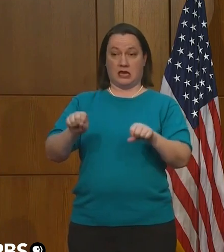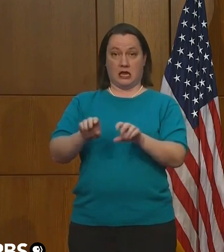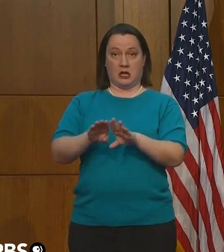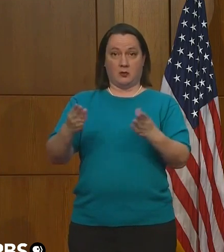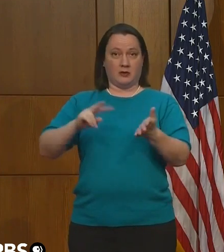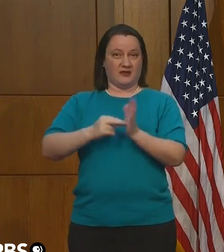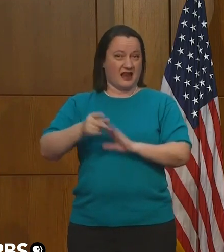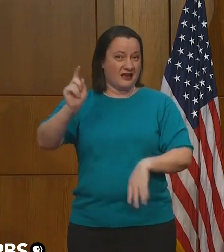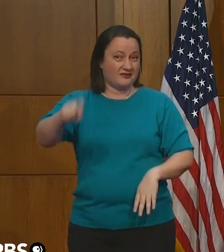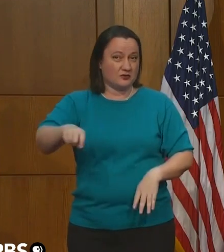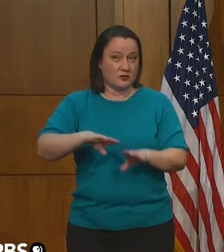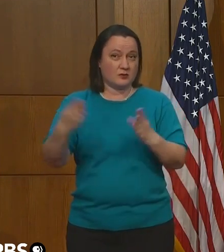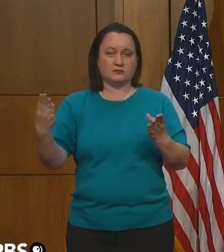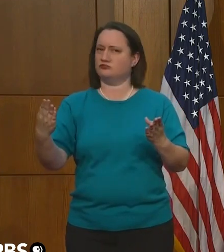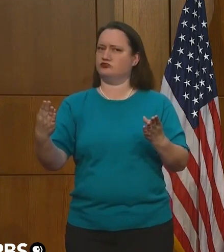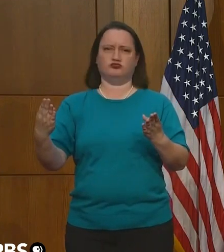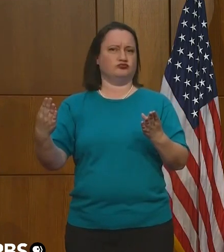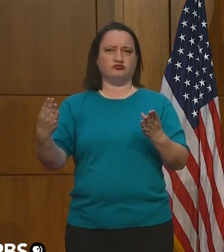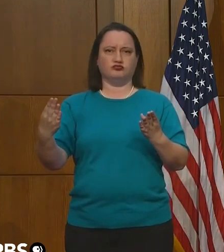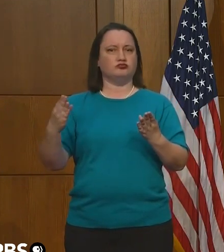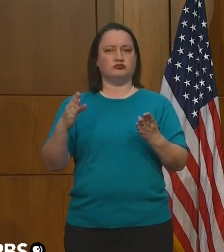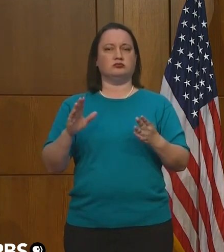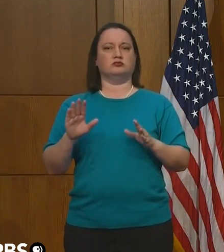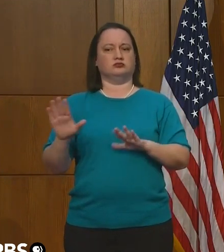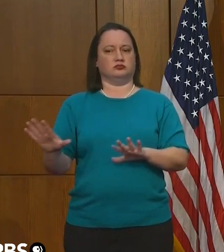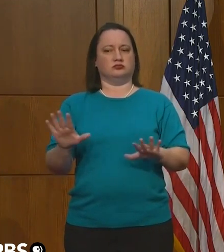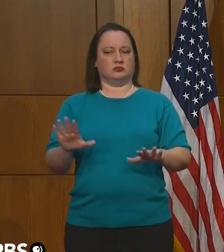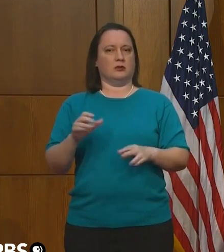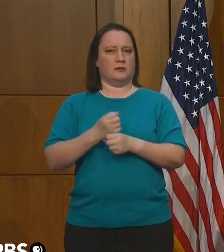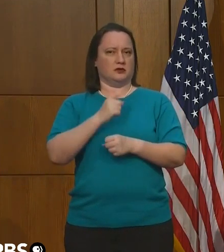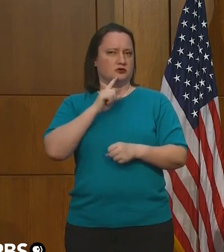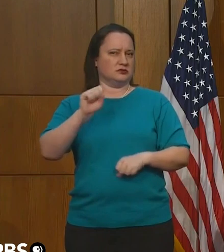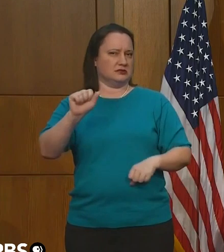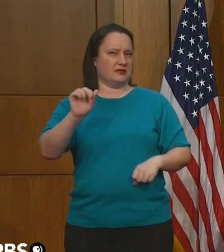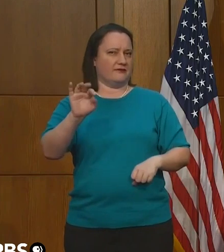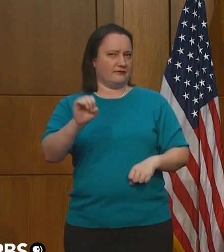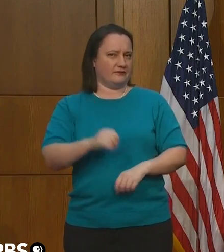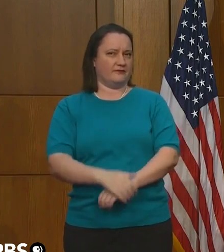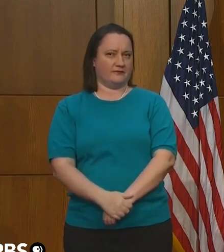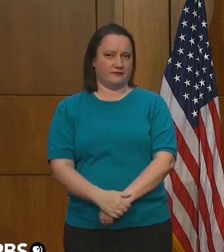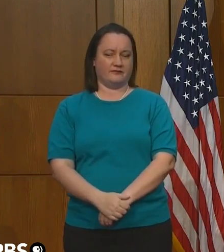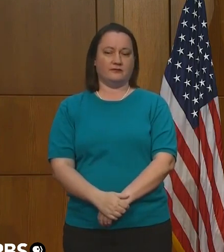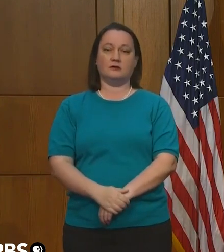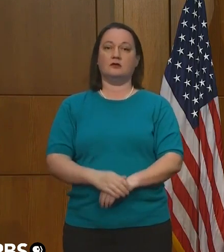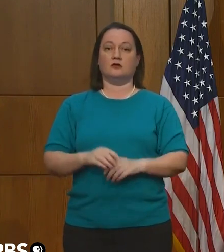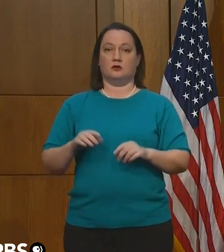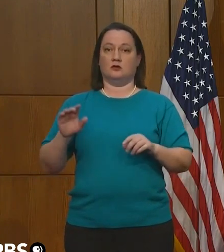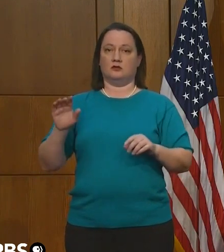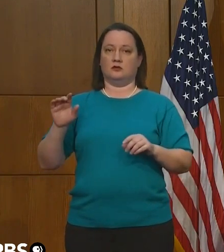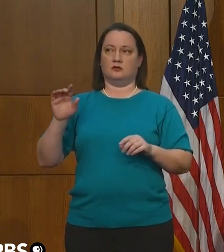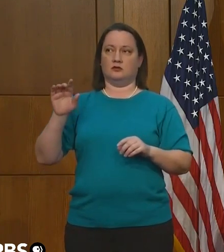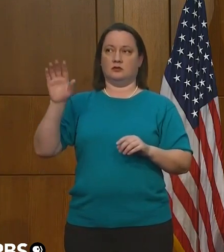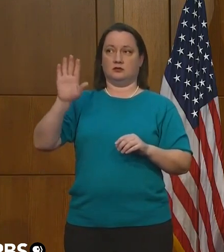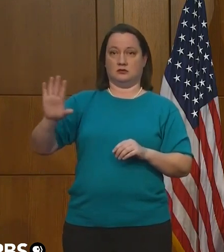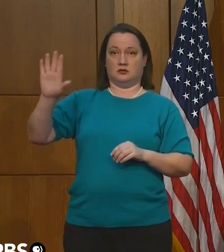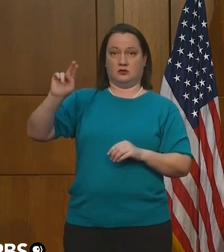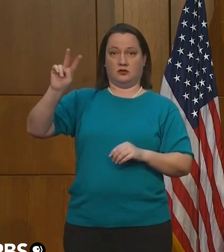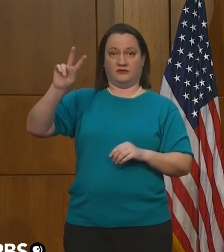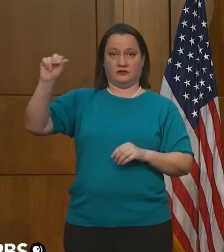that you have to open. As these localities enter phase one, I encourage local